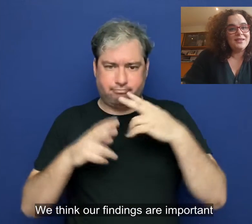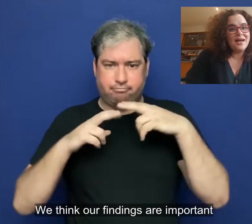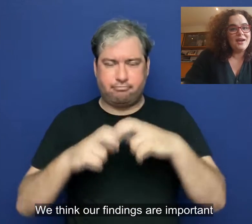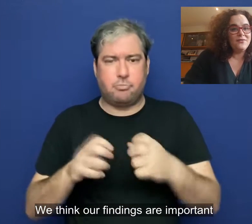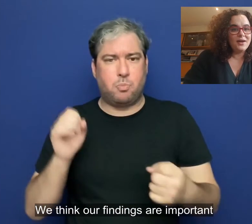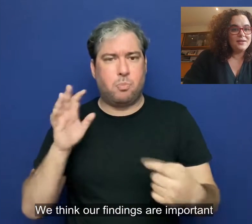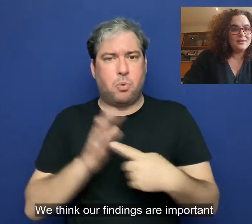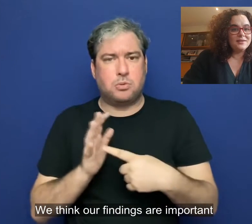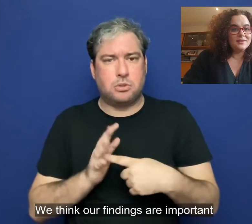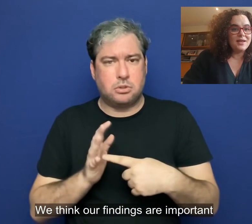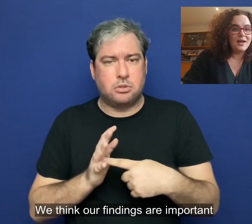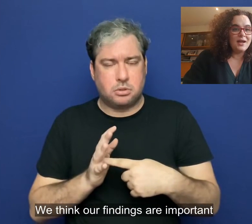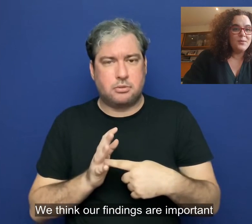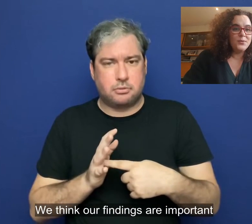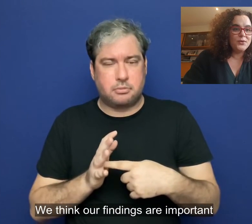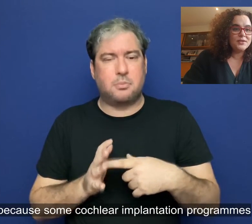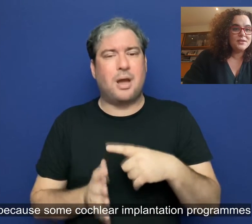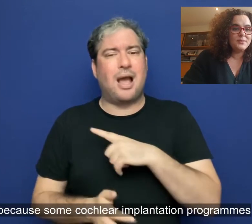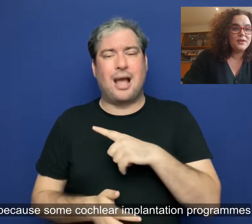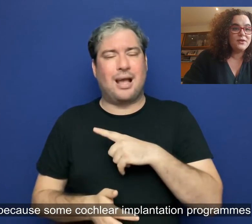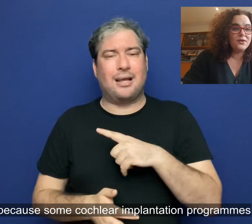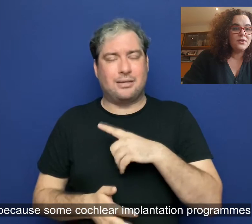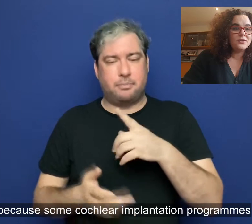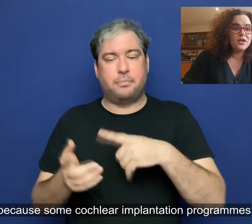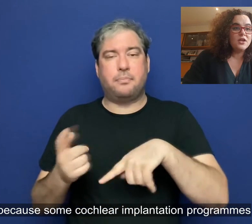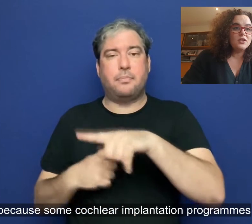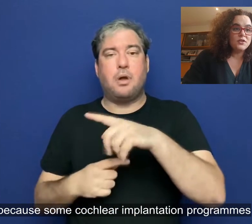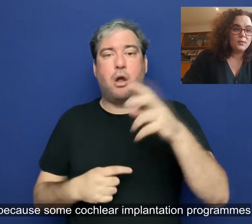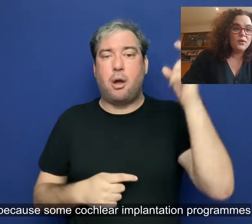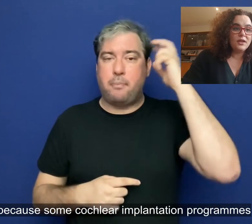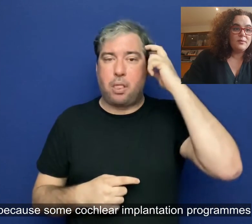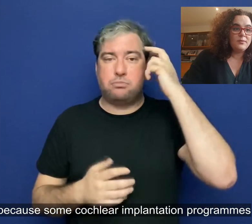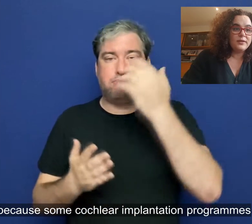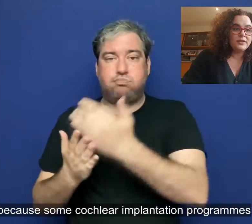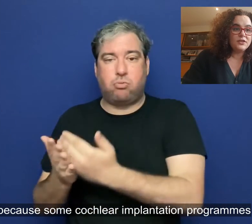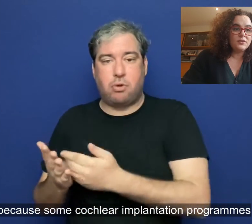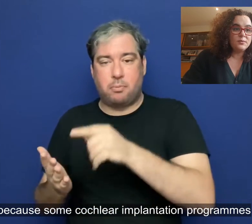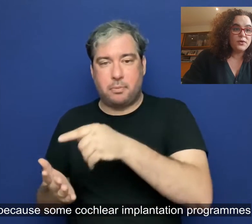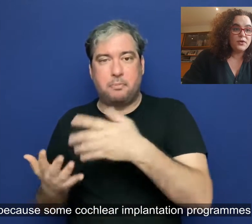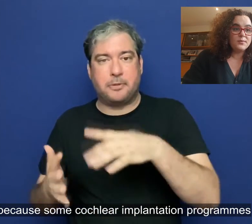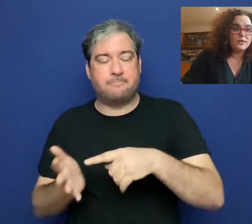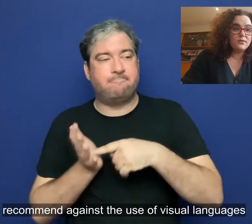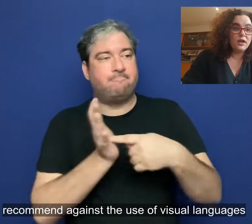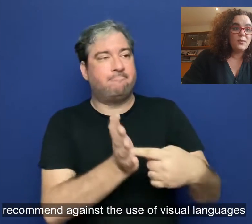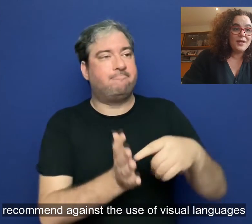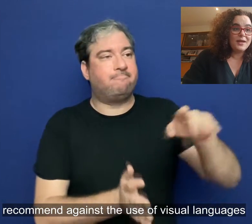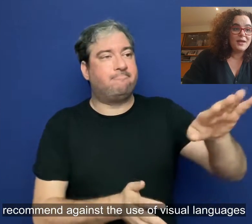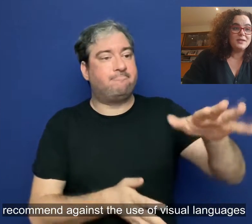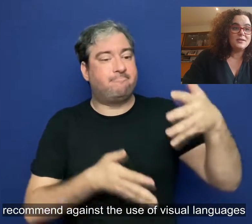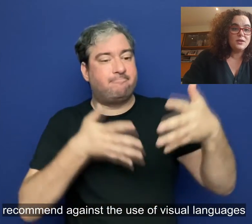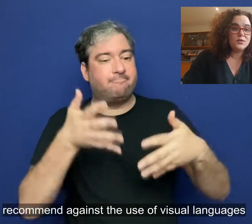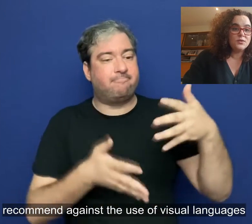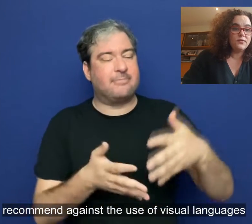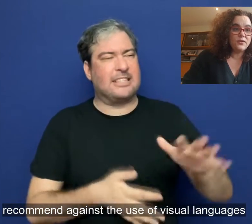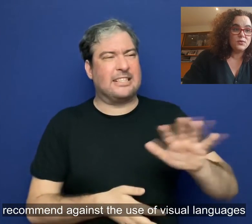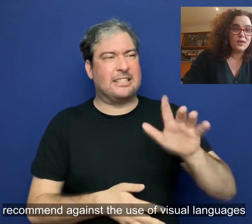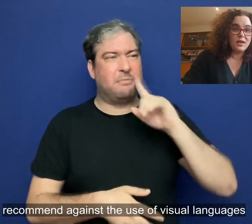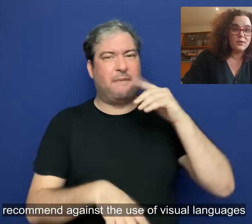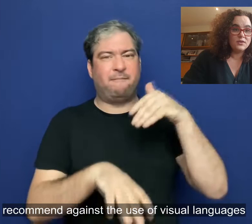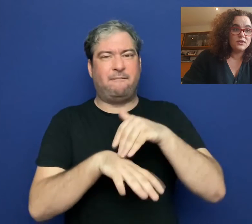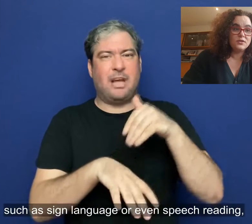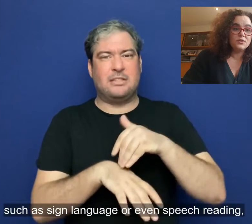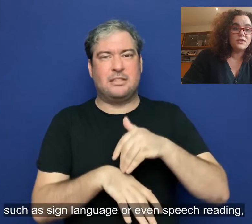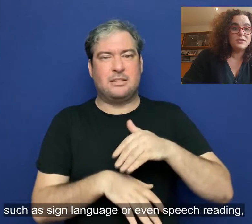We think that our findings are important because some cochlear implantation programs recommend against the use of